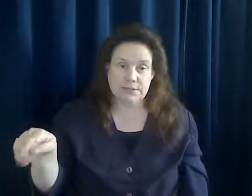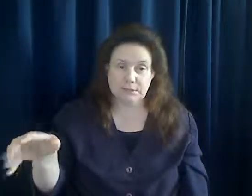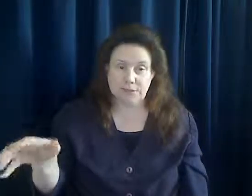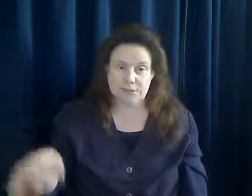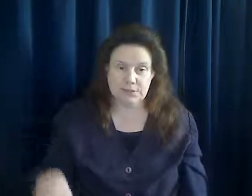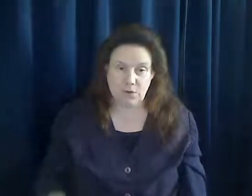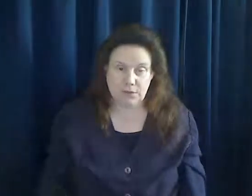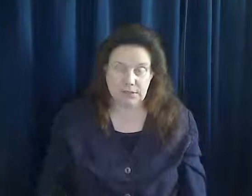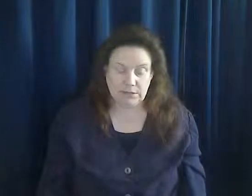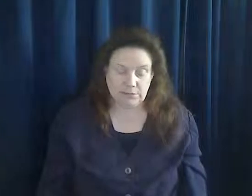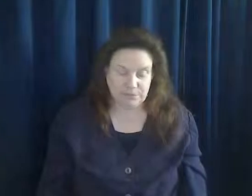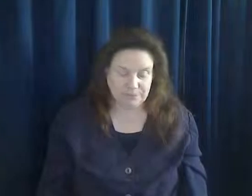subject is known and understood.